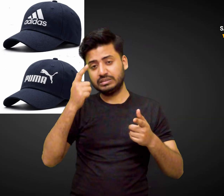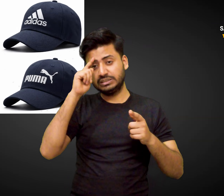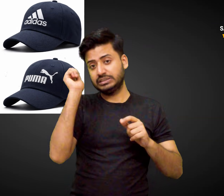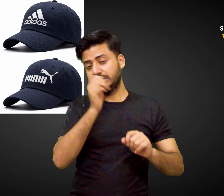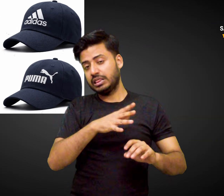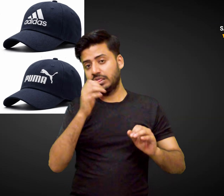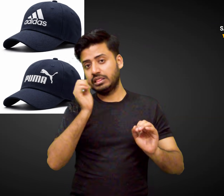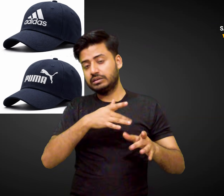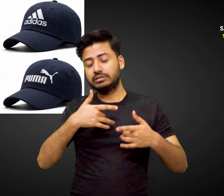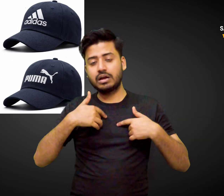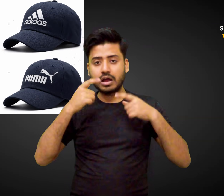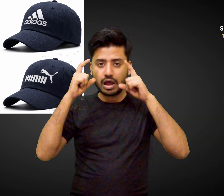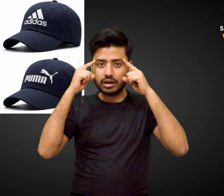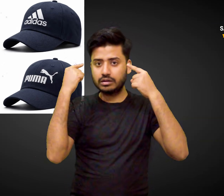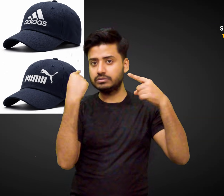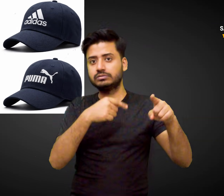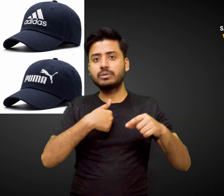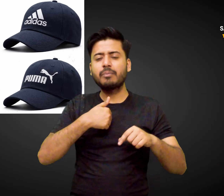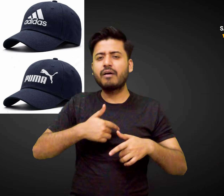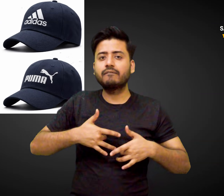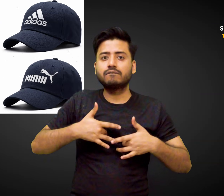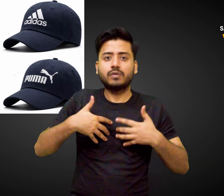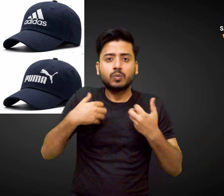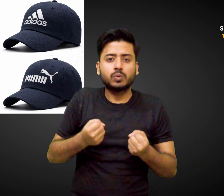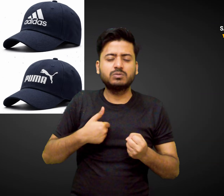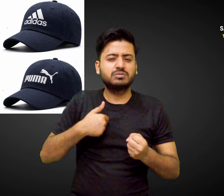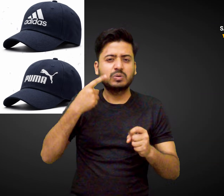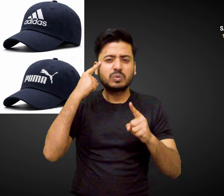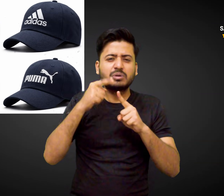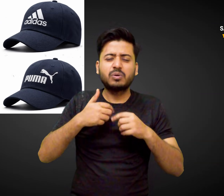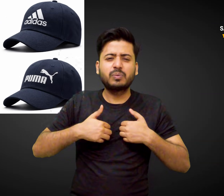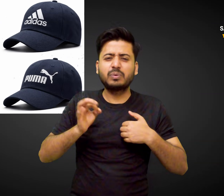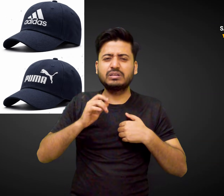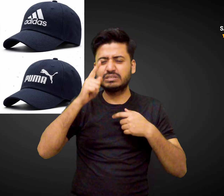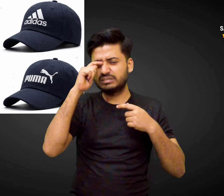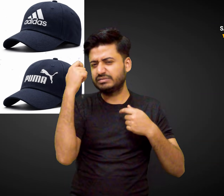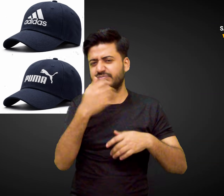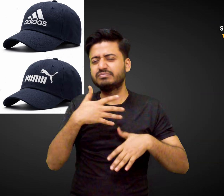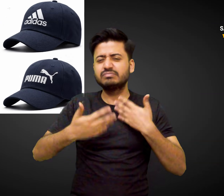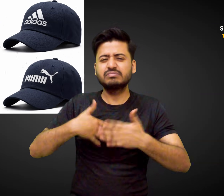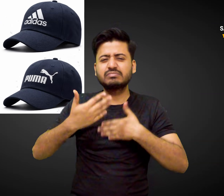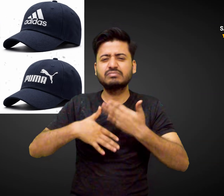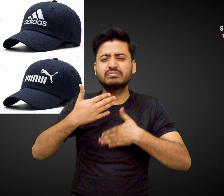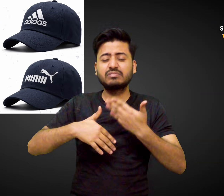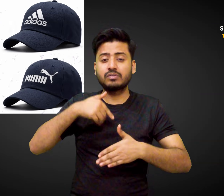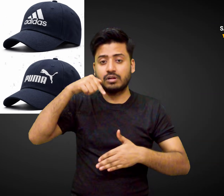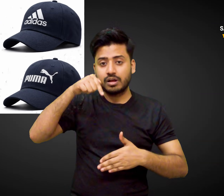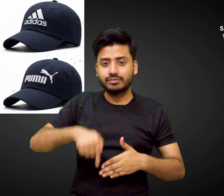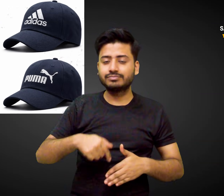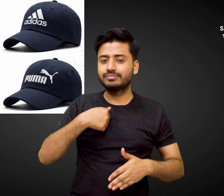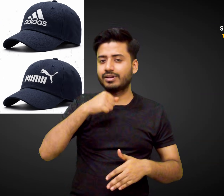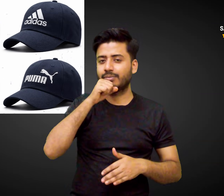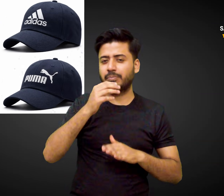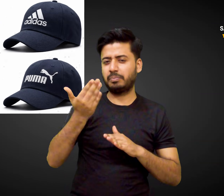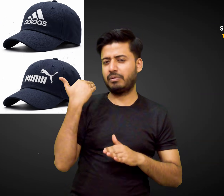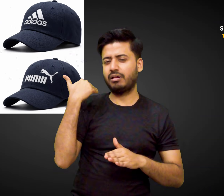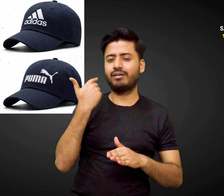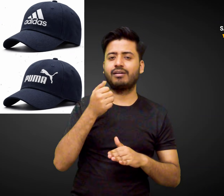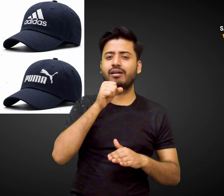damage, or are you looking for styling alternatives to suggest? Making a cap hair safe involves preventing traction alopecia, hair